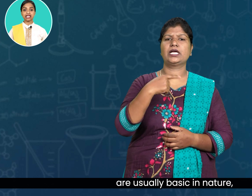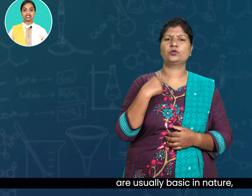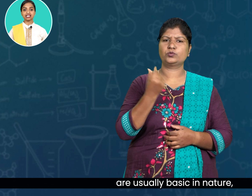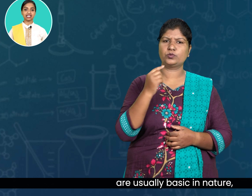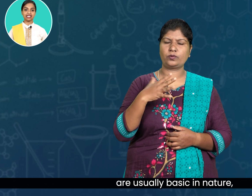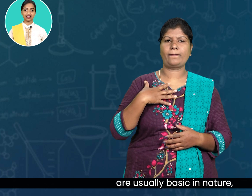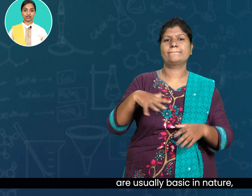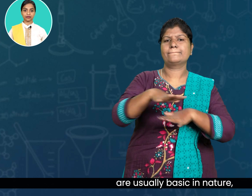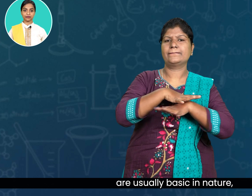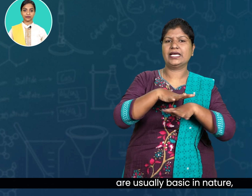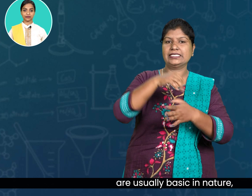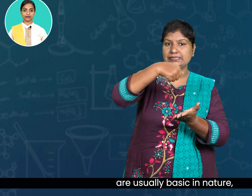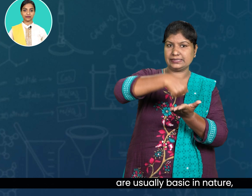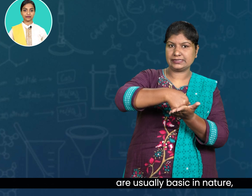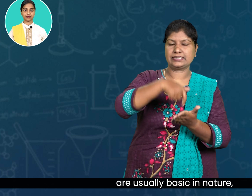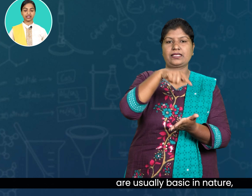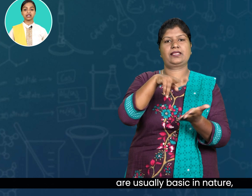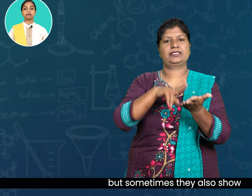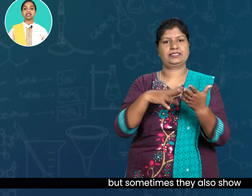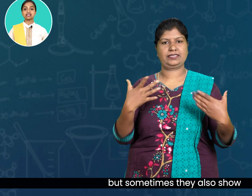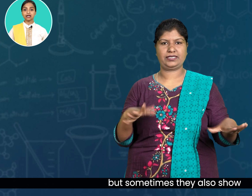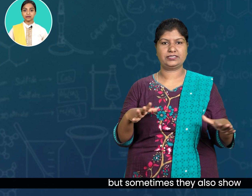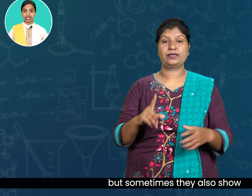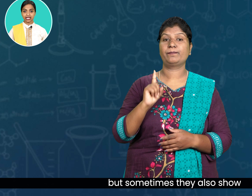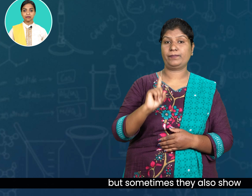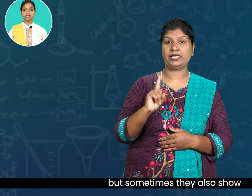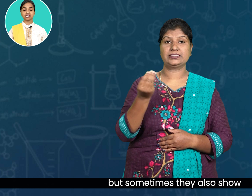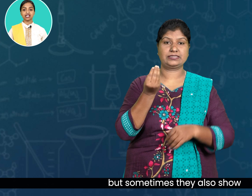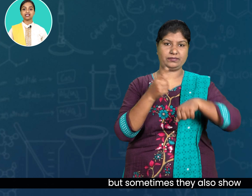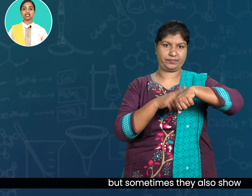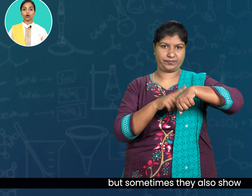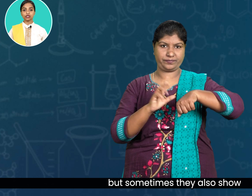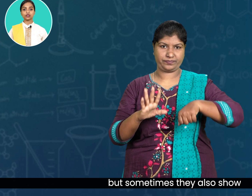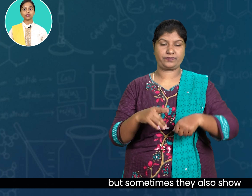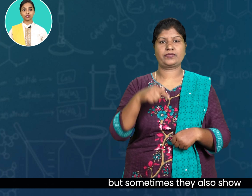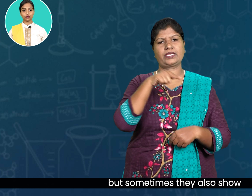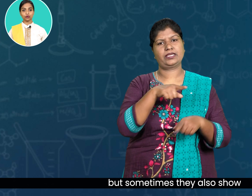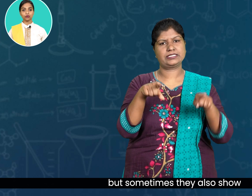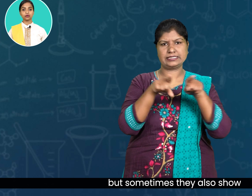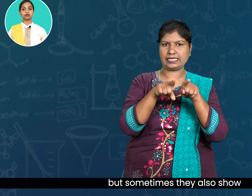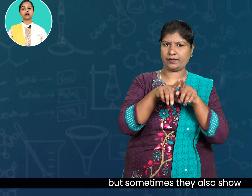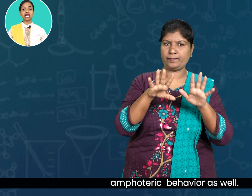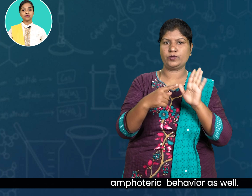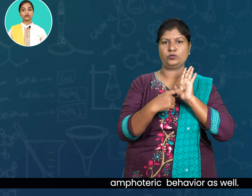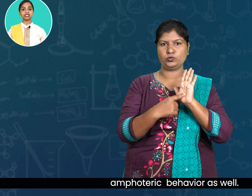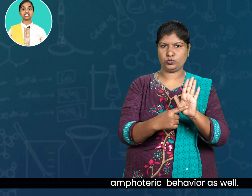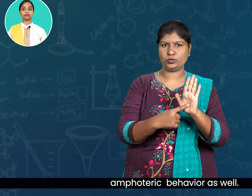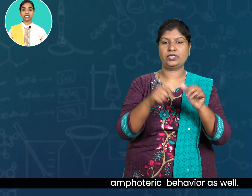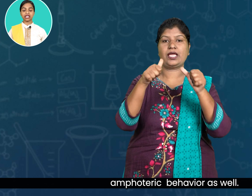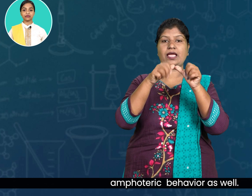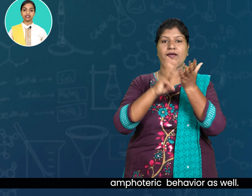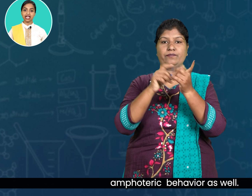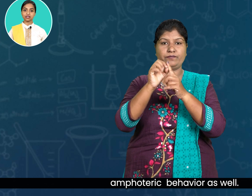usually basic in nature, but sometimes they also show